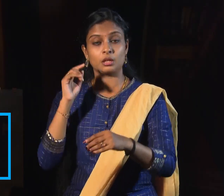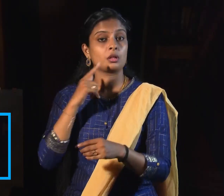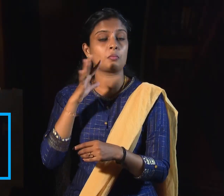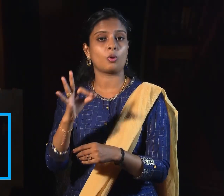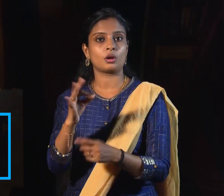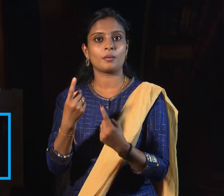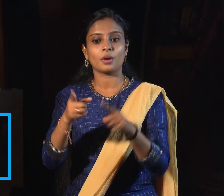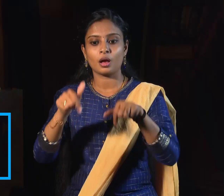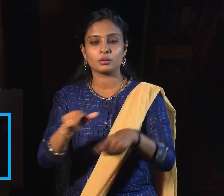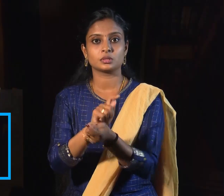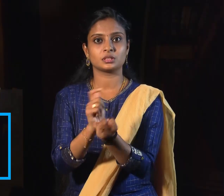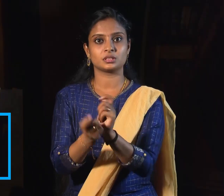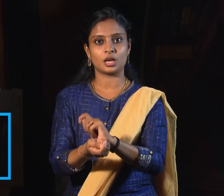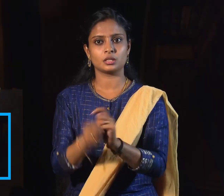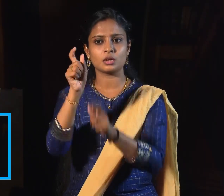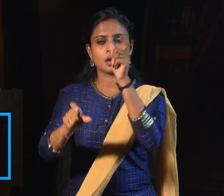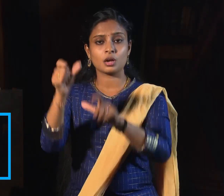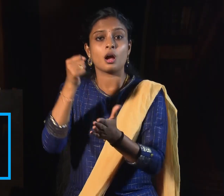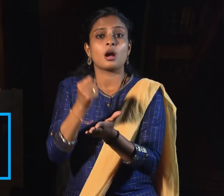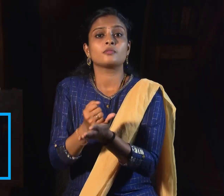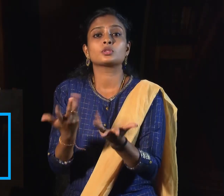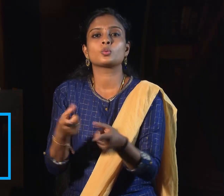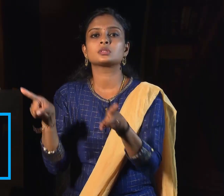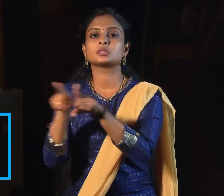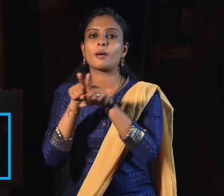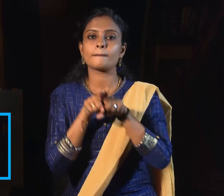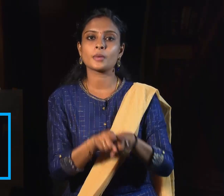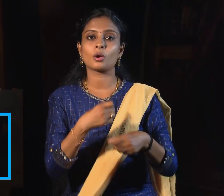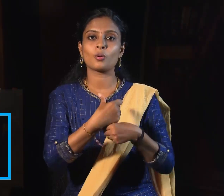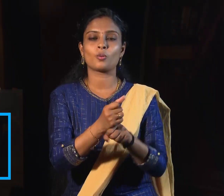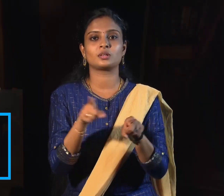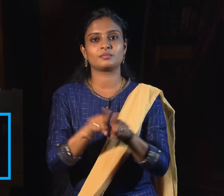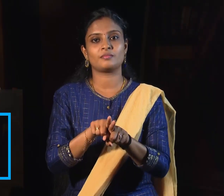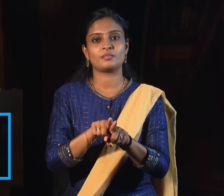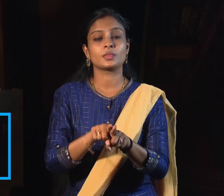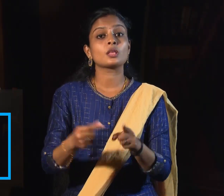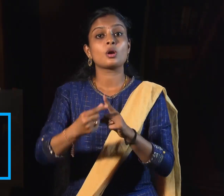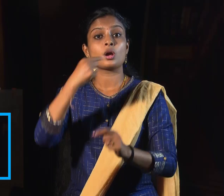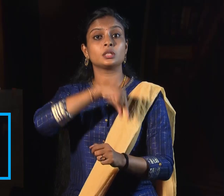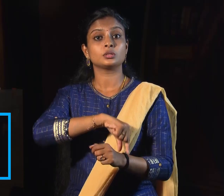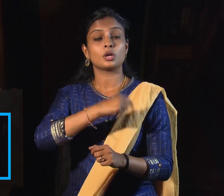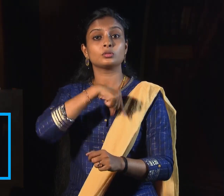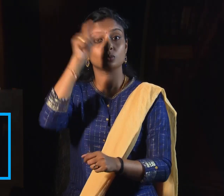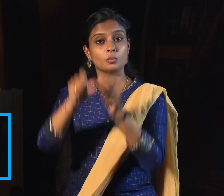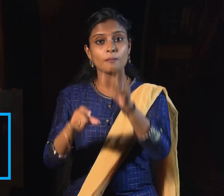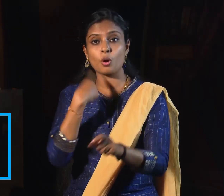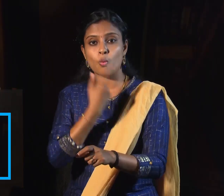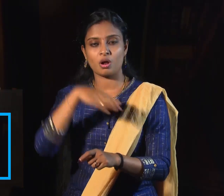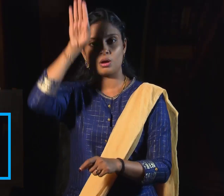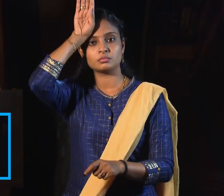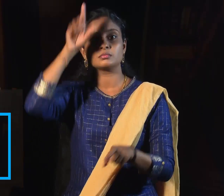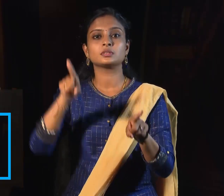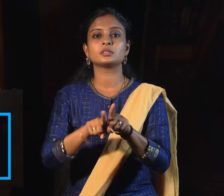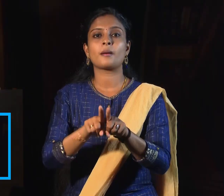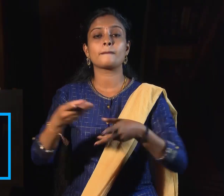is to produce what is demanded. The consumer is regarded as the king, and so all the activities of the